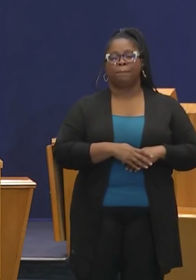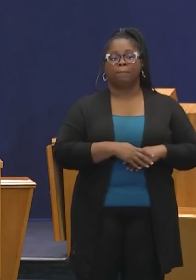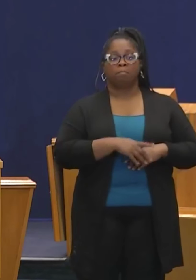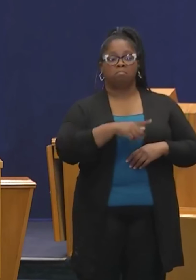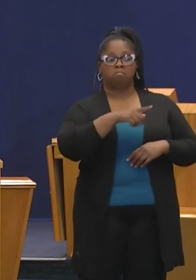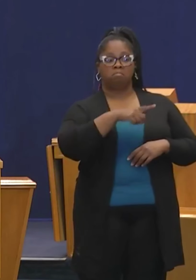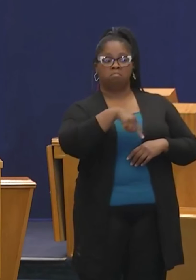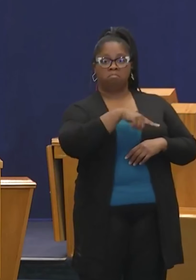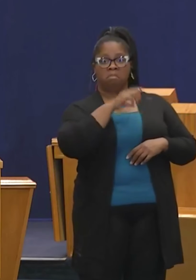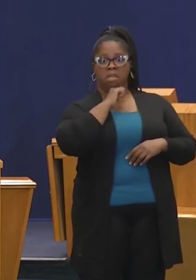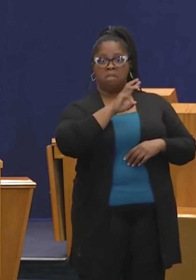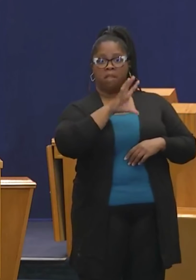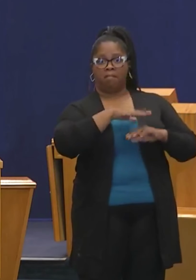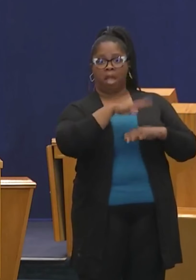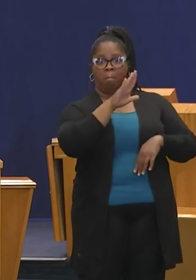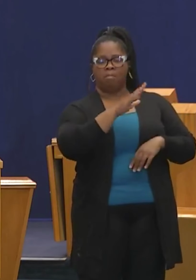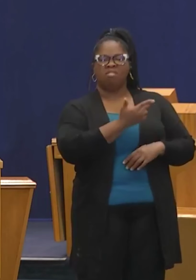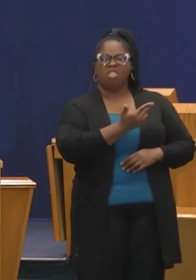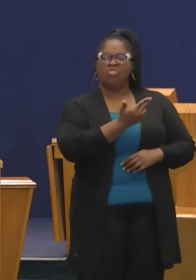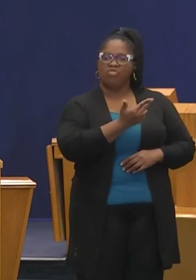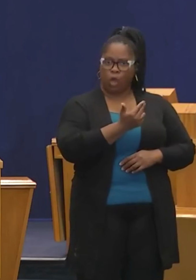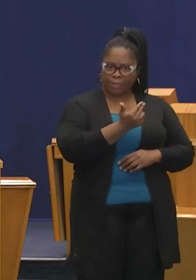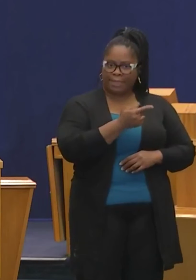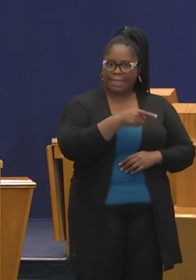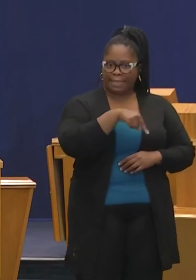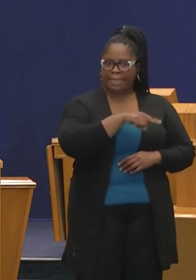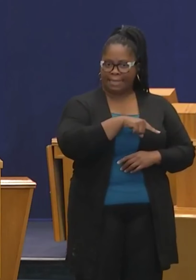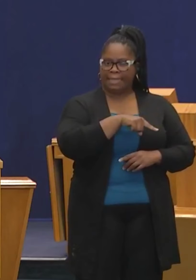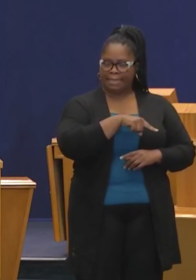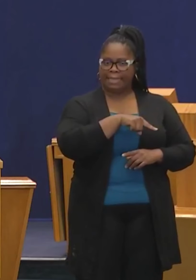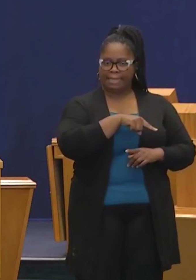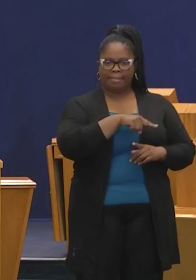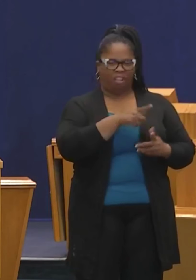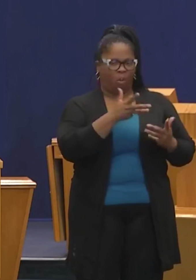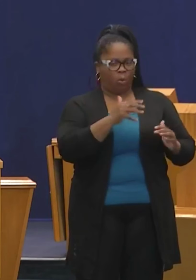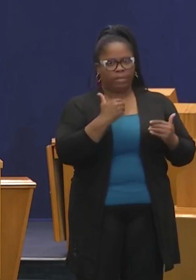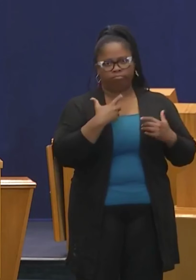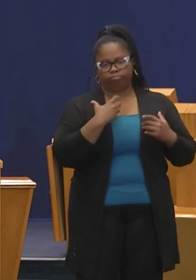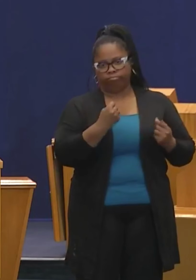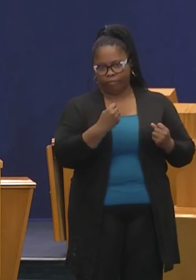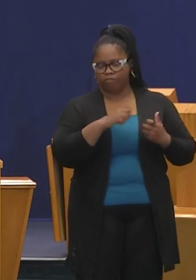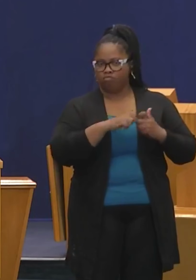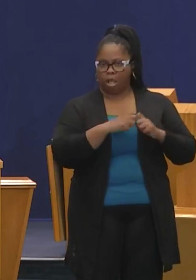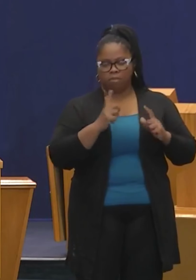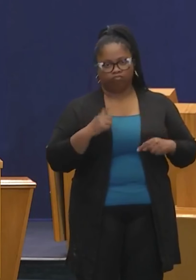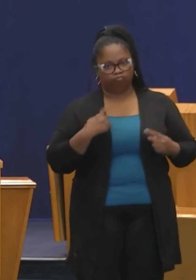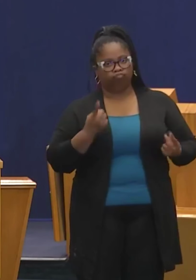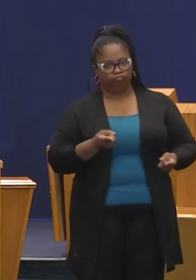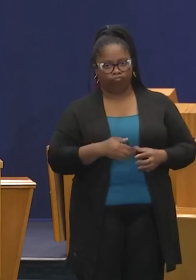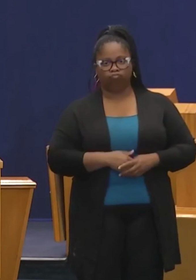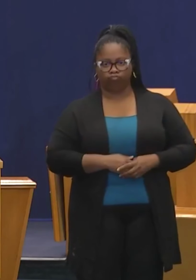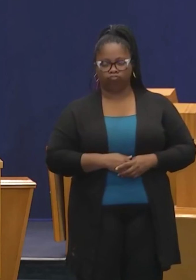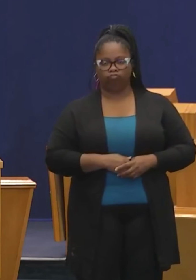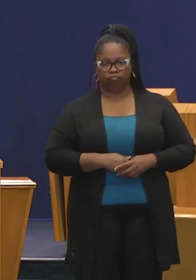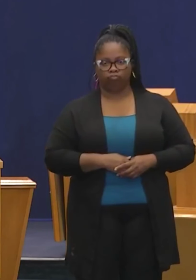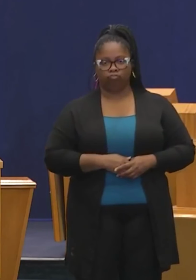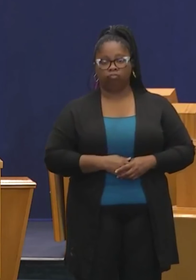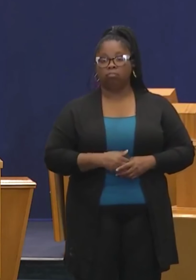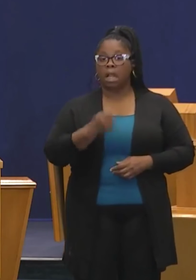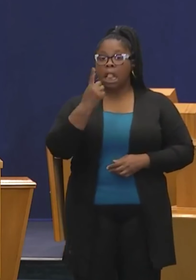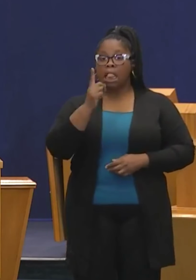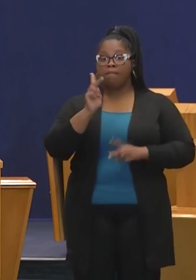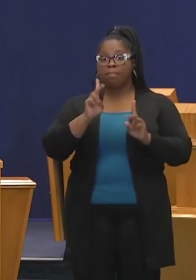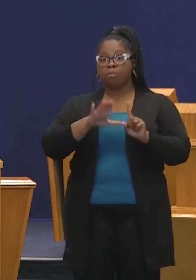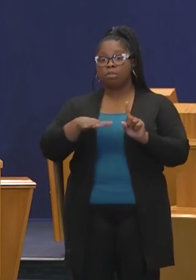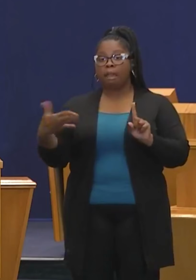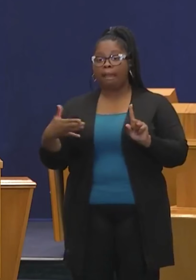the folks who were over the age of 65 who passed away had underlying health conditions. 11 people who died were